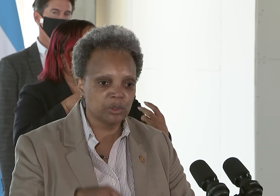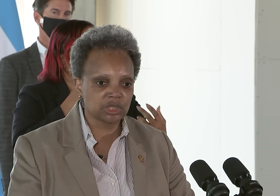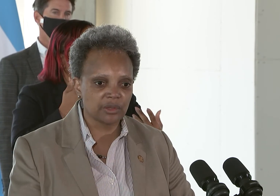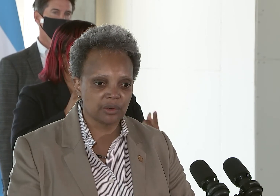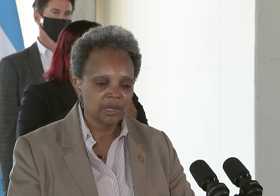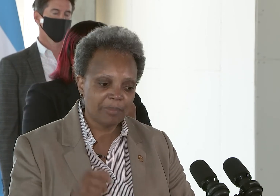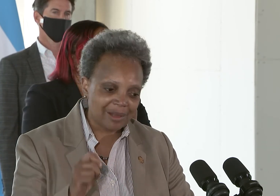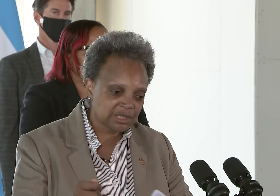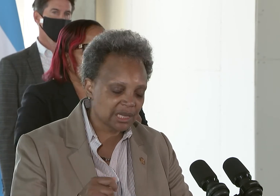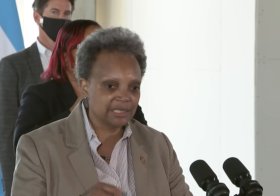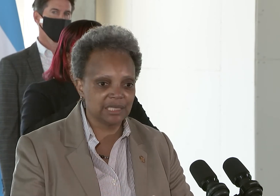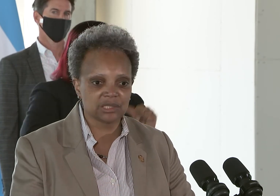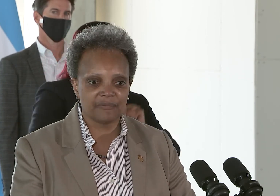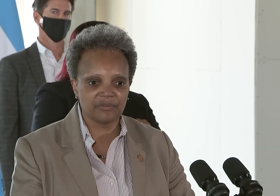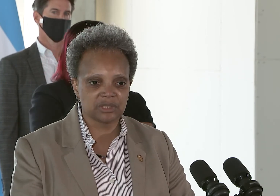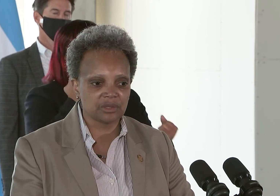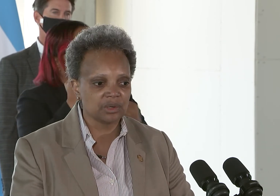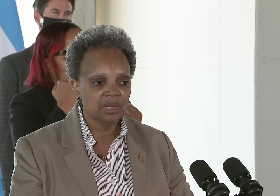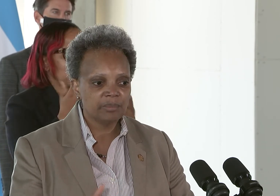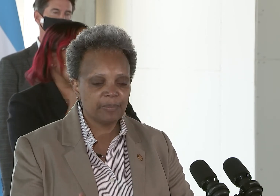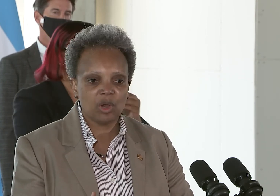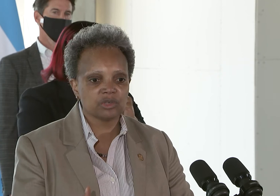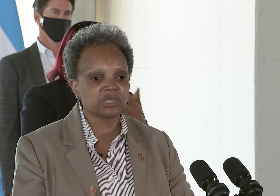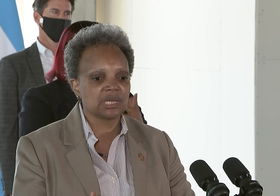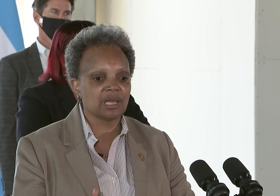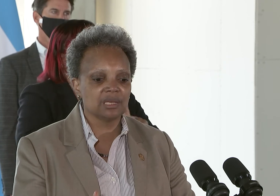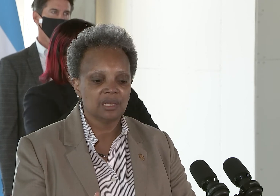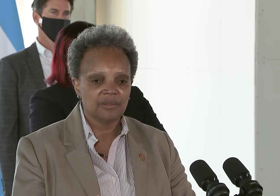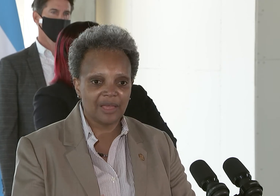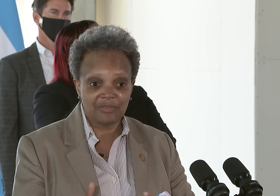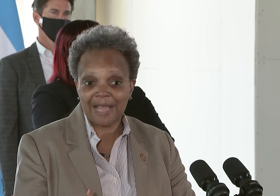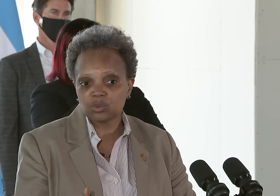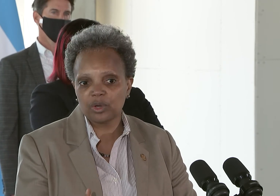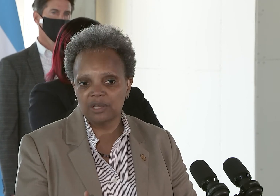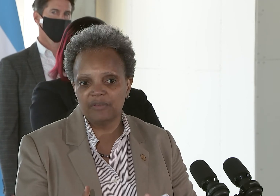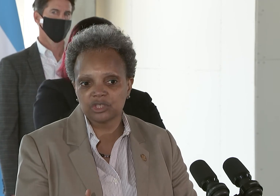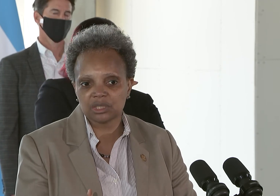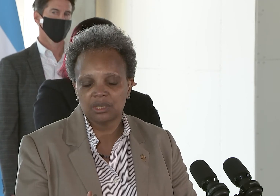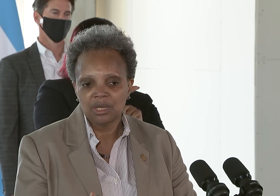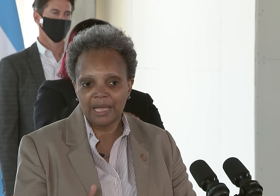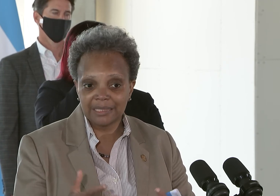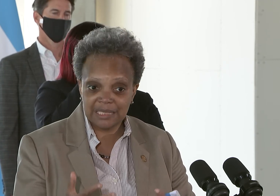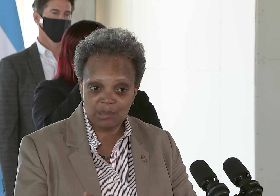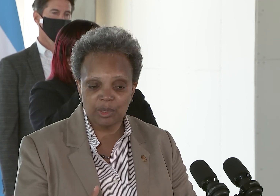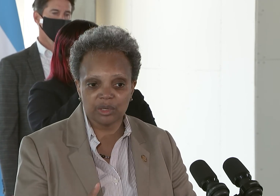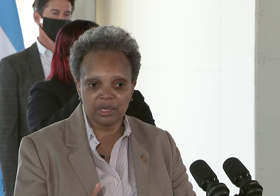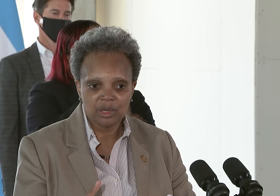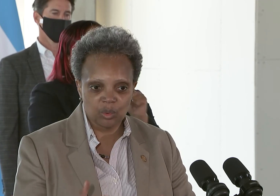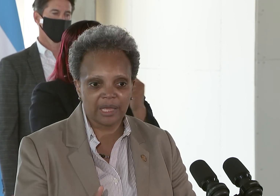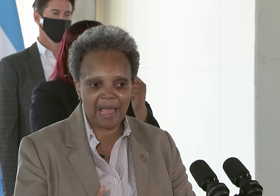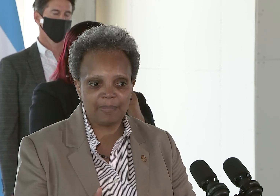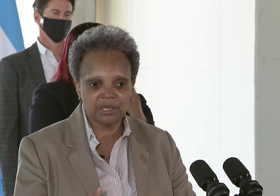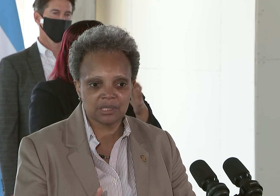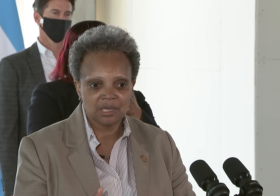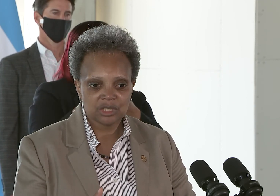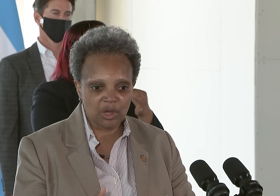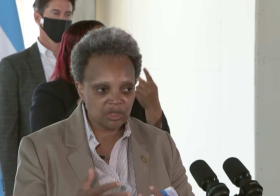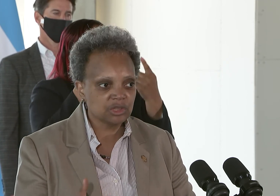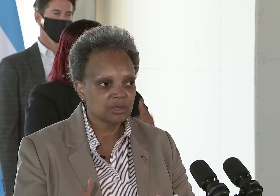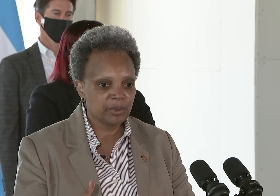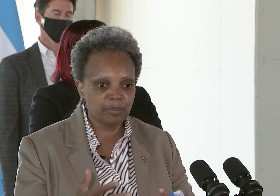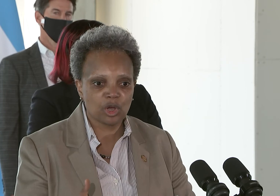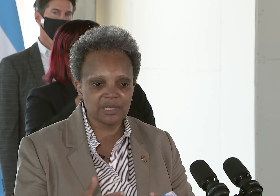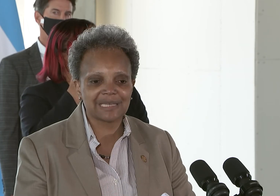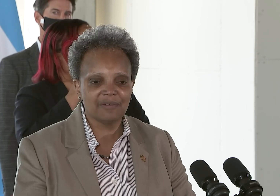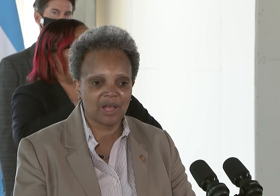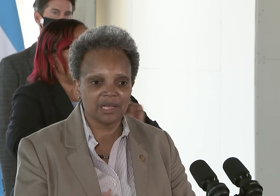talking to each other, bouncing ideas off of each other. People understand that that's where innovation and team building really happens. So I